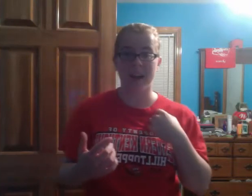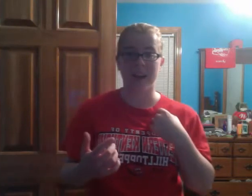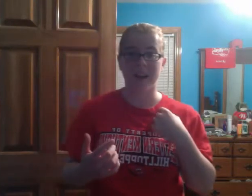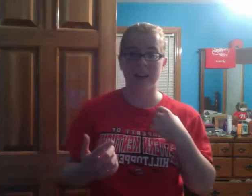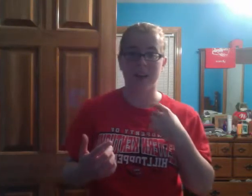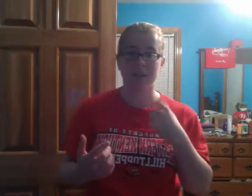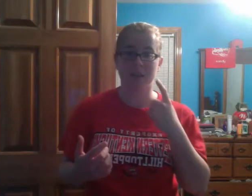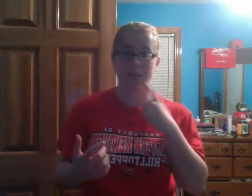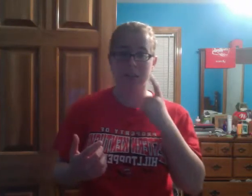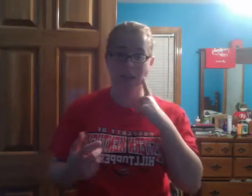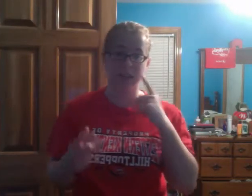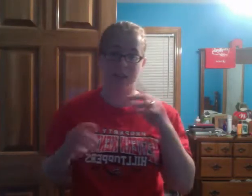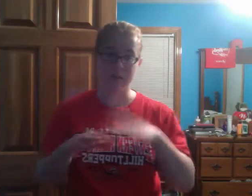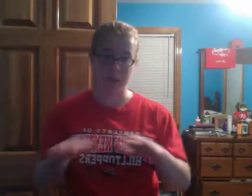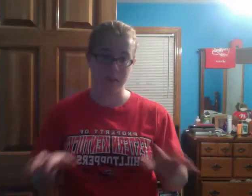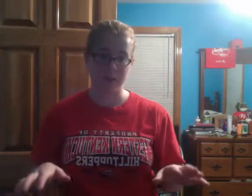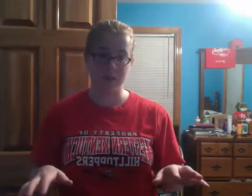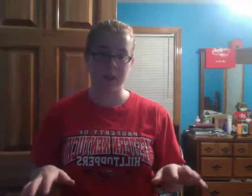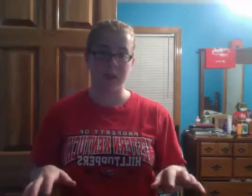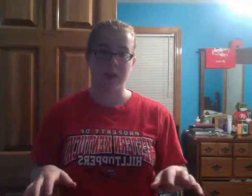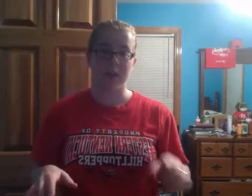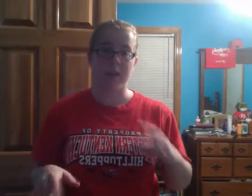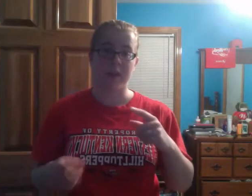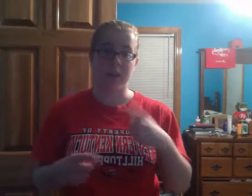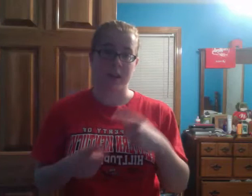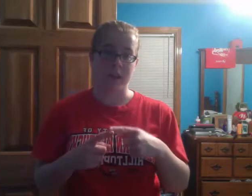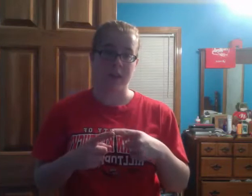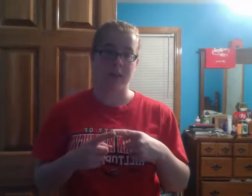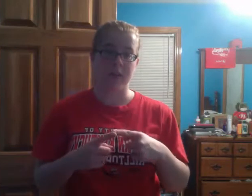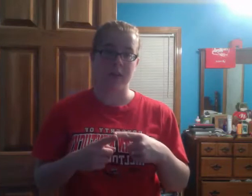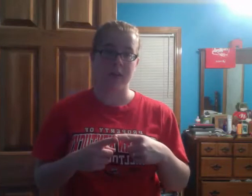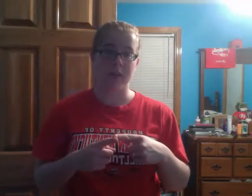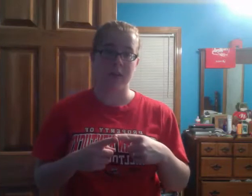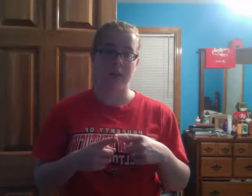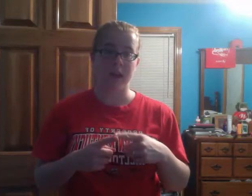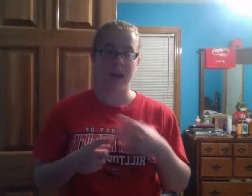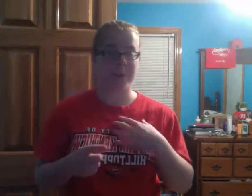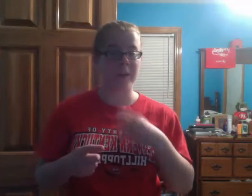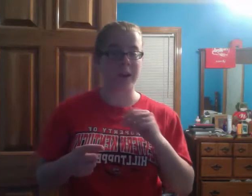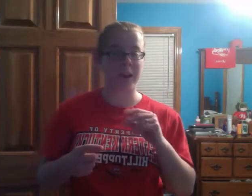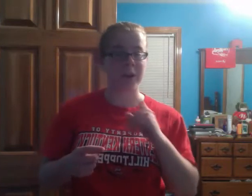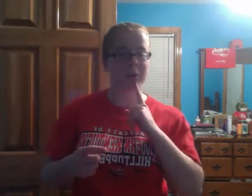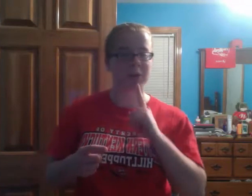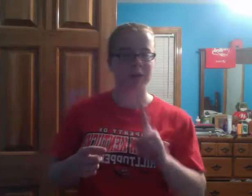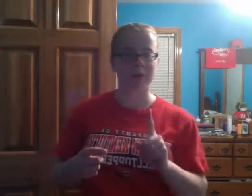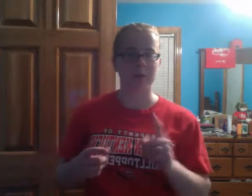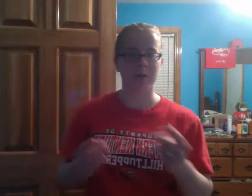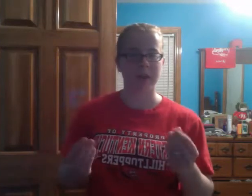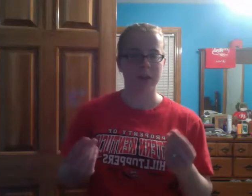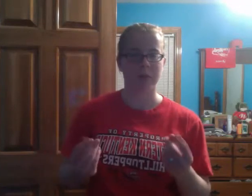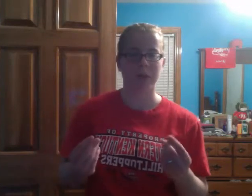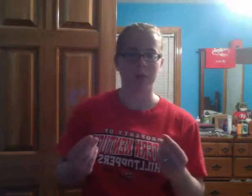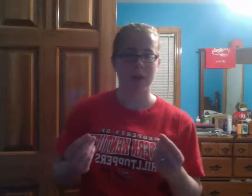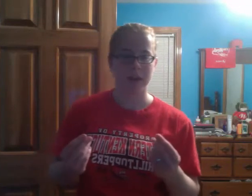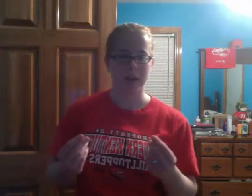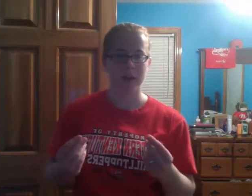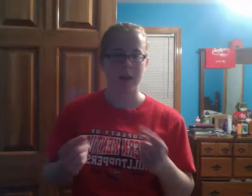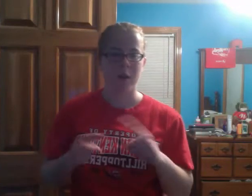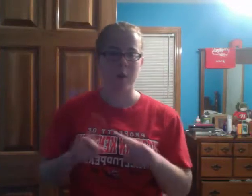I had a deaf child, then I'm not really sure what I would do about it,